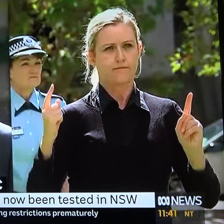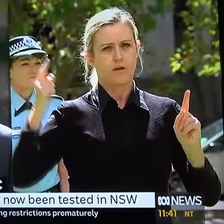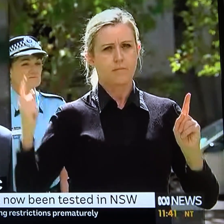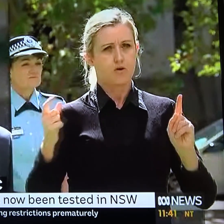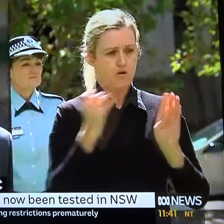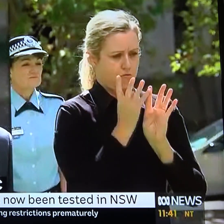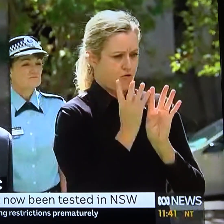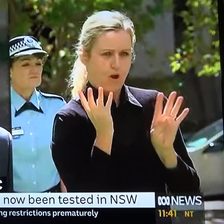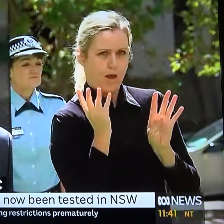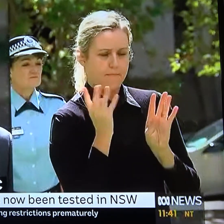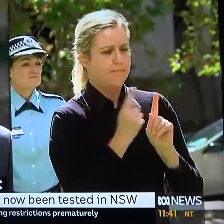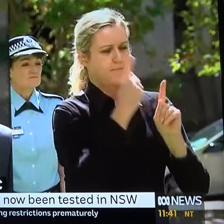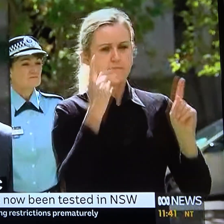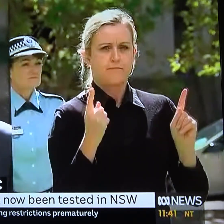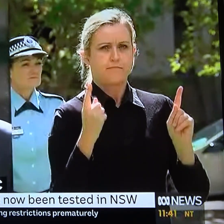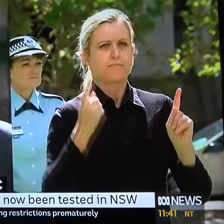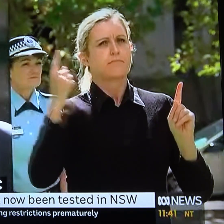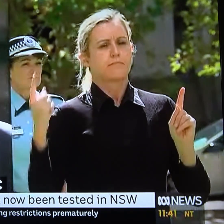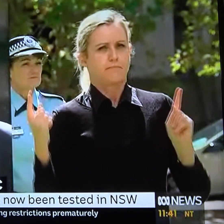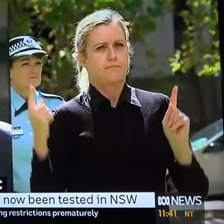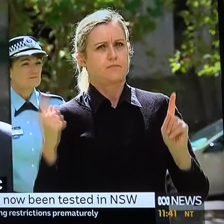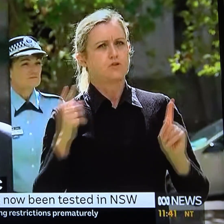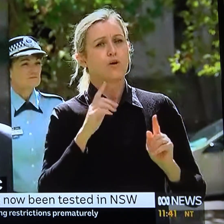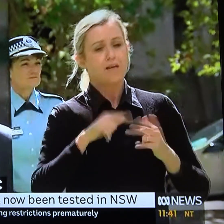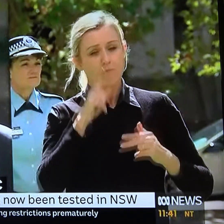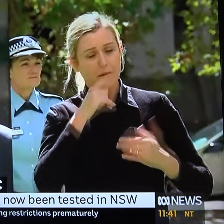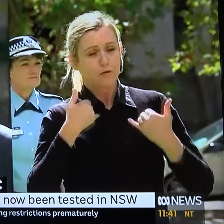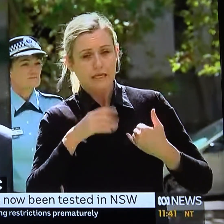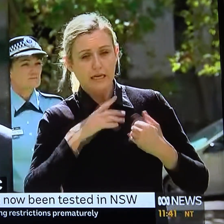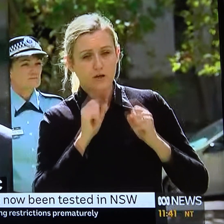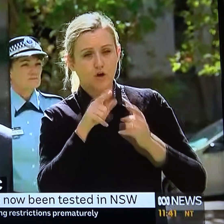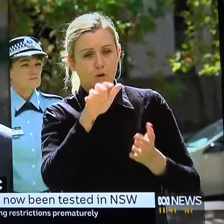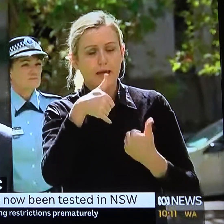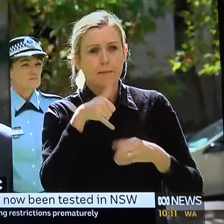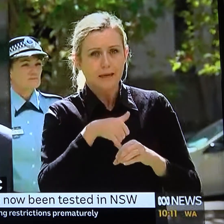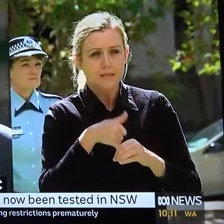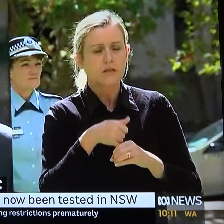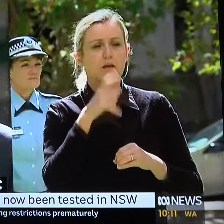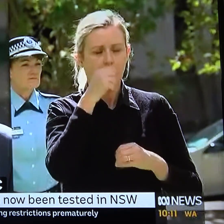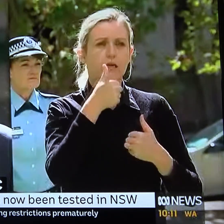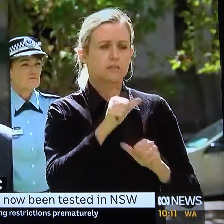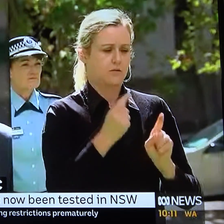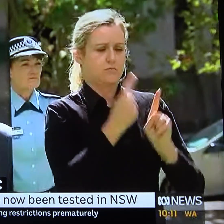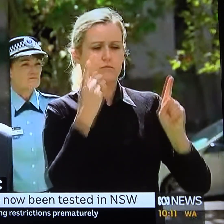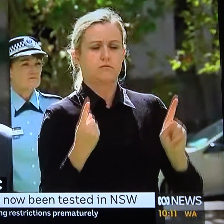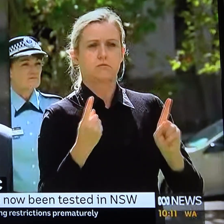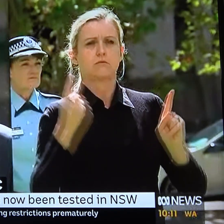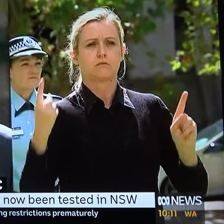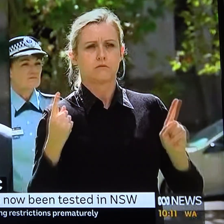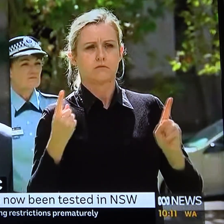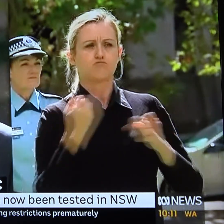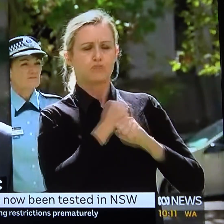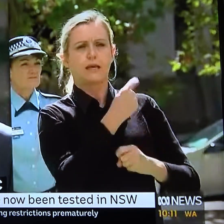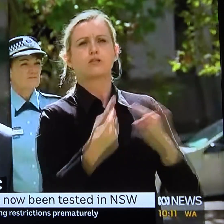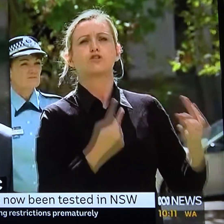Heffernan to say a little more about what the pharmacies are doing. But the great announcement today on GPs and pharmacies, I want to thank the federal government for the work